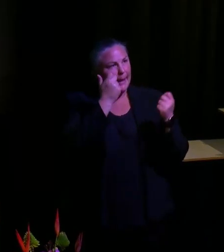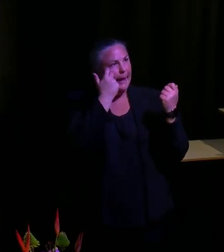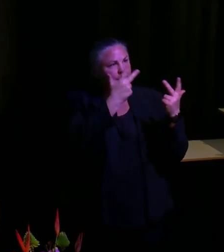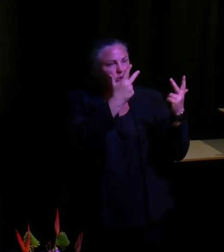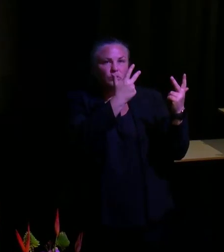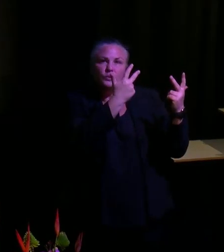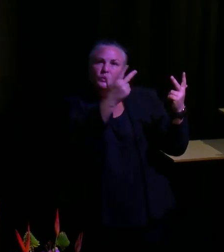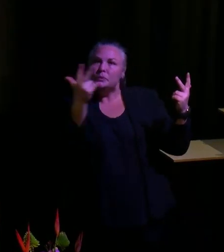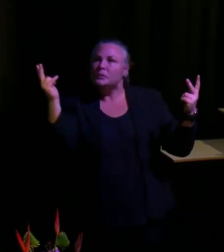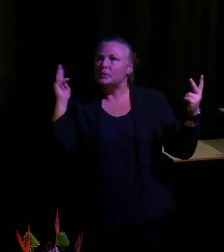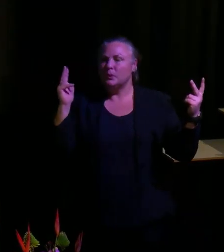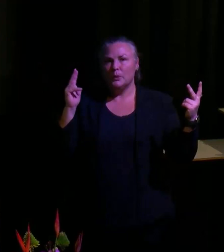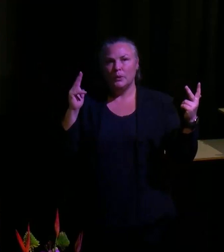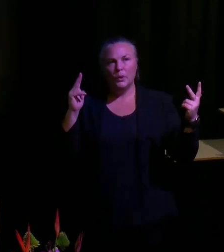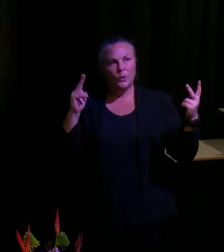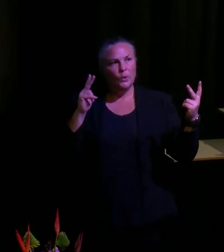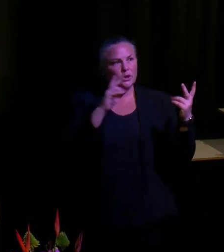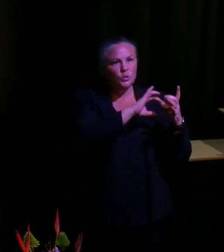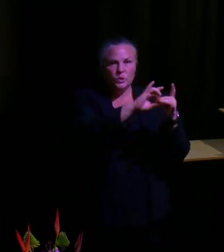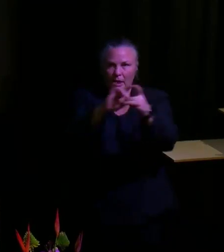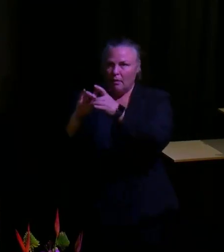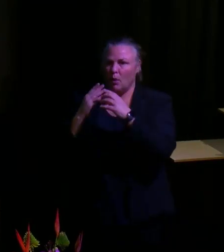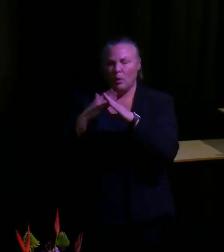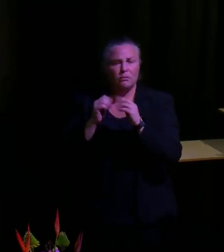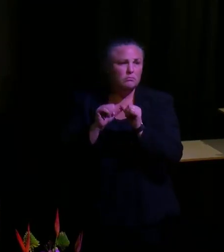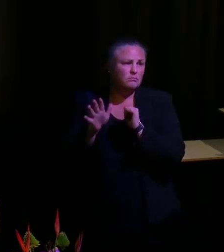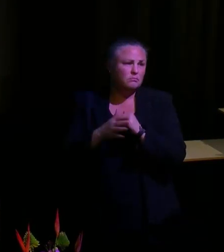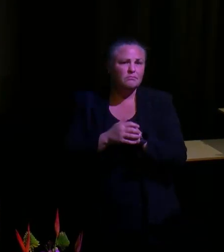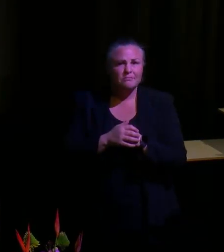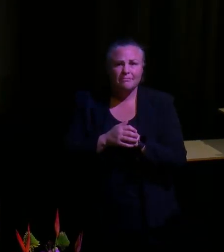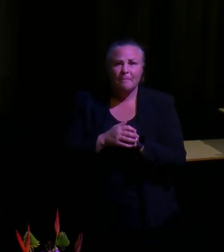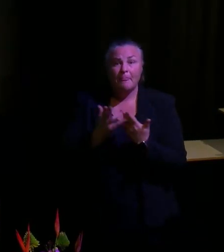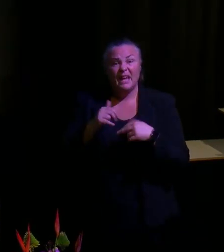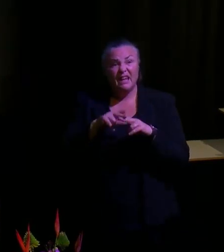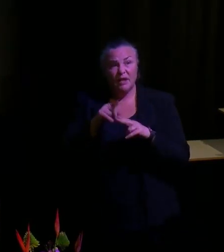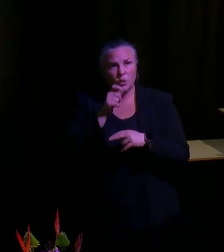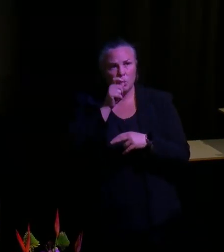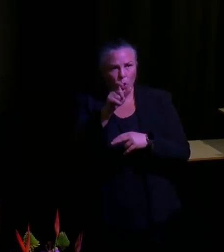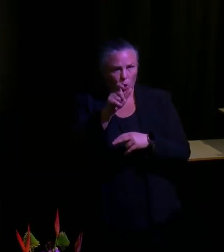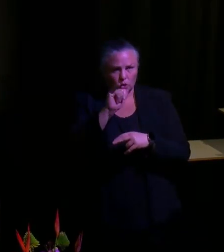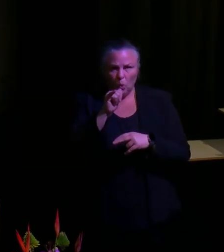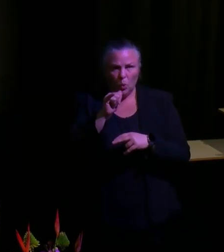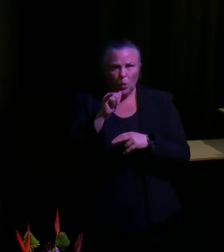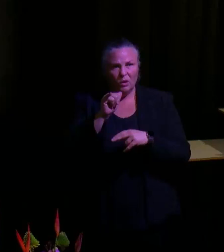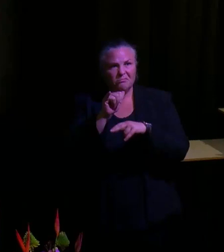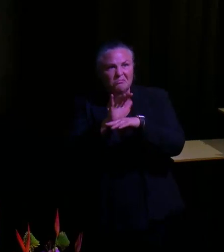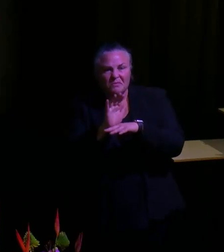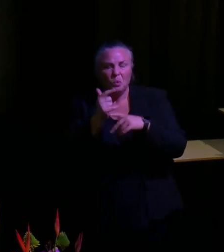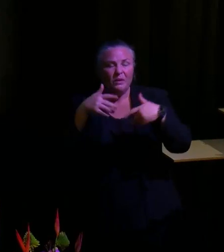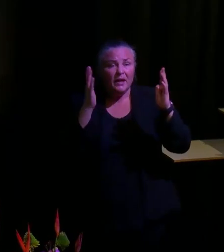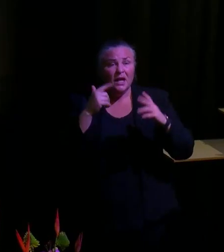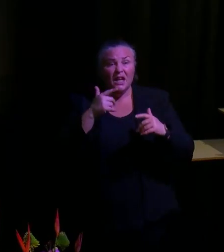And so if words on a screen or on a artwork you don't like, well, walk away from